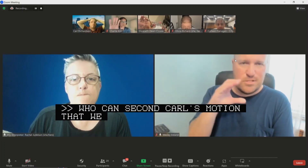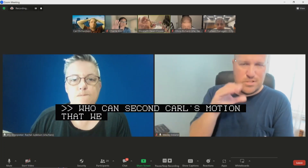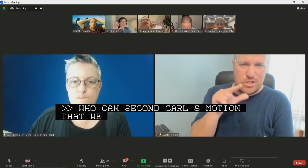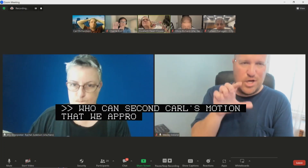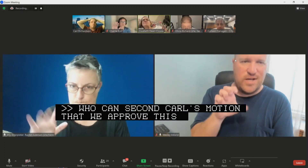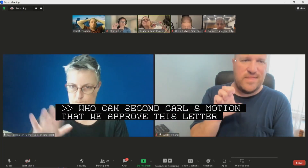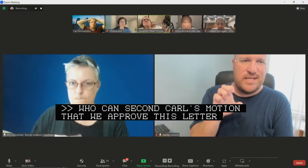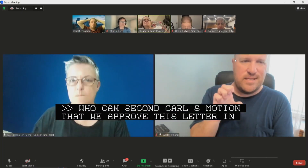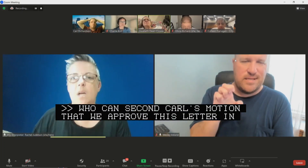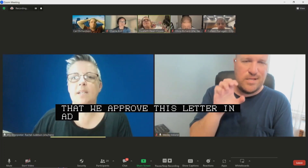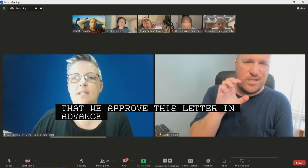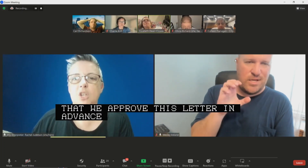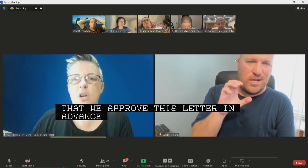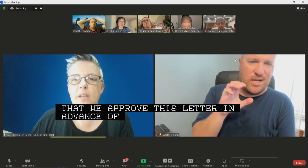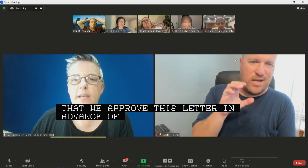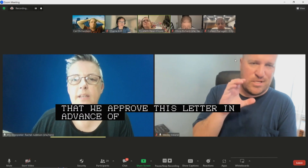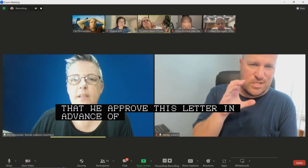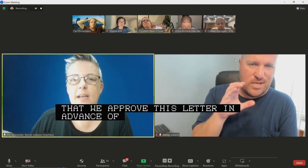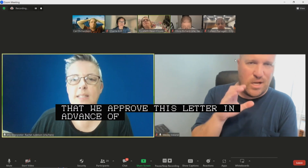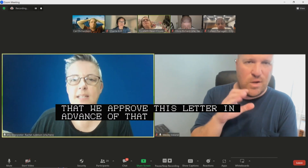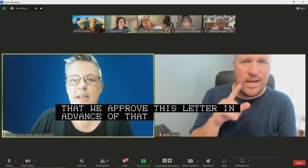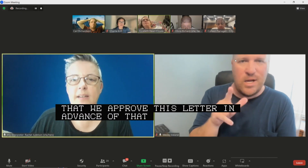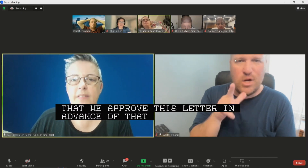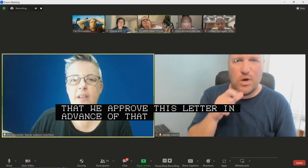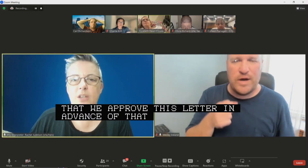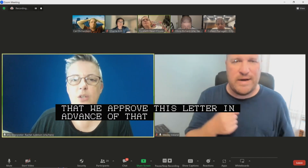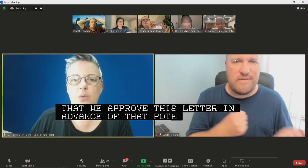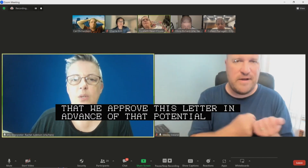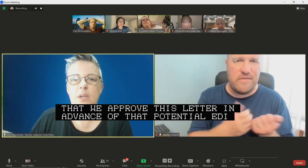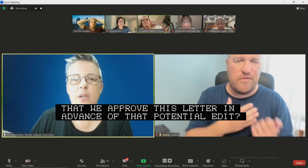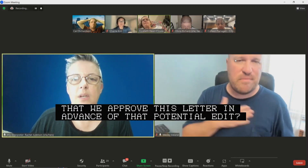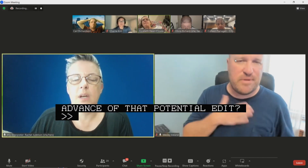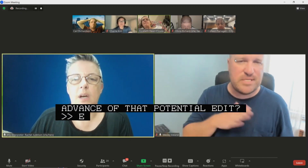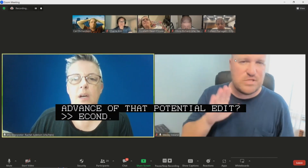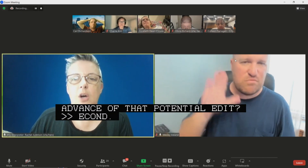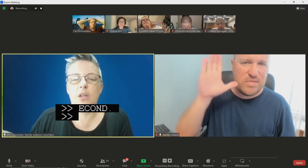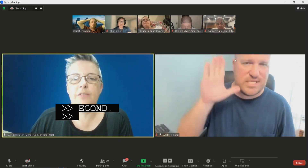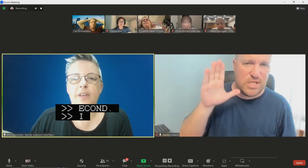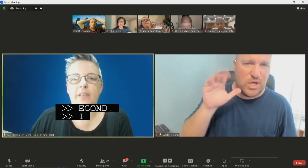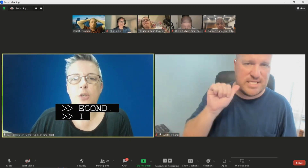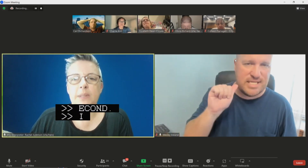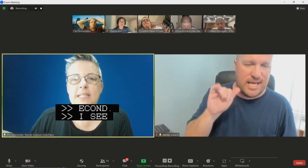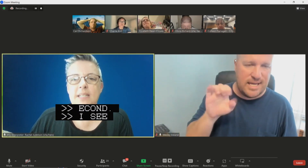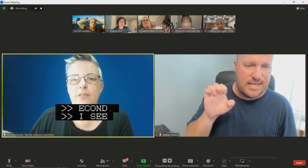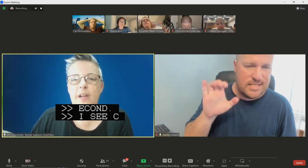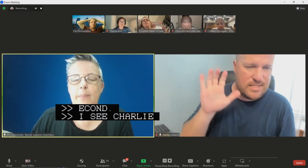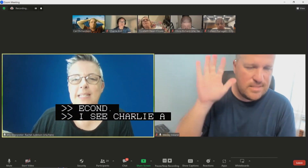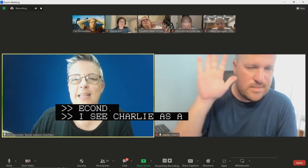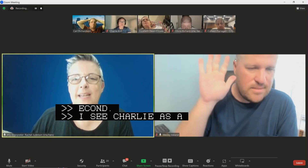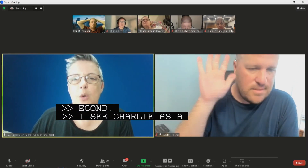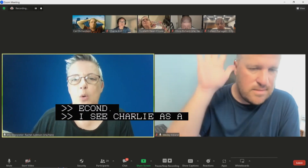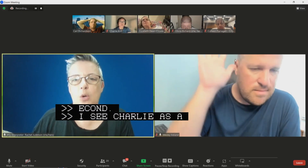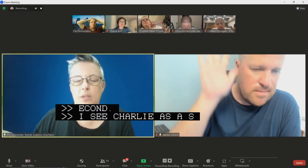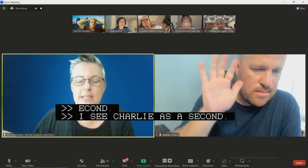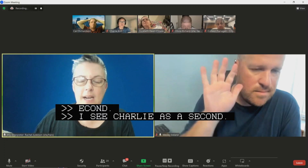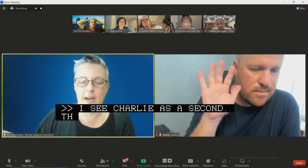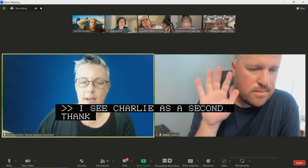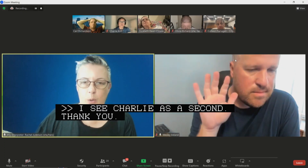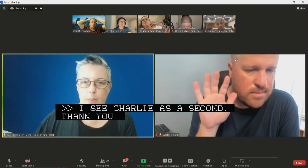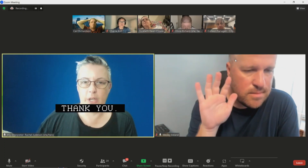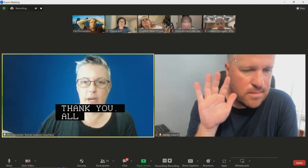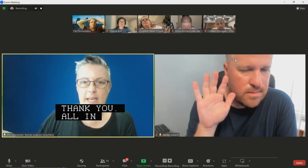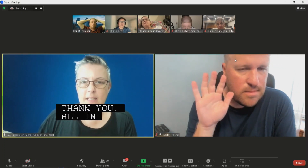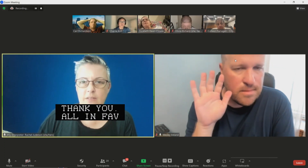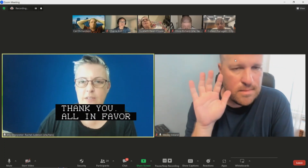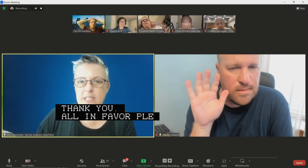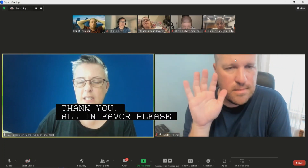second. I see Charlie as the second, thank you. All in favor, please signify by saying aye